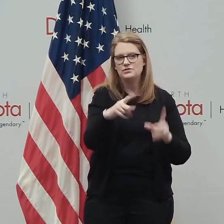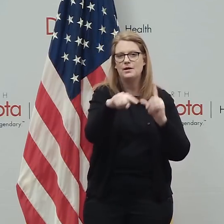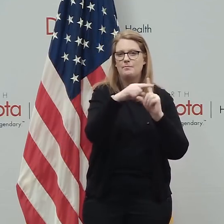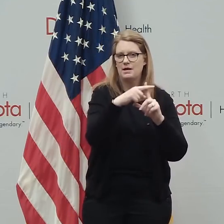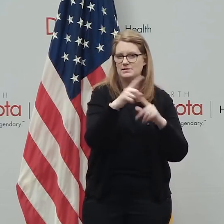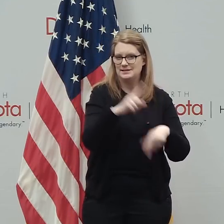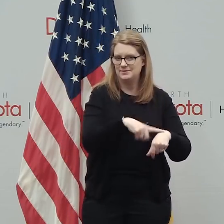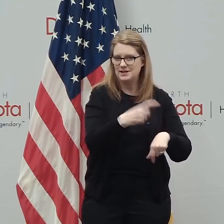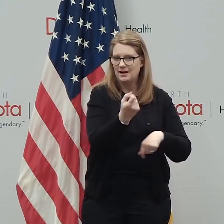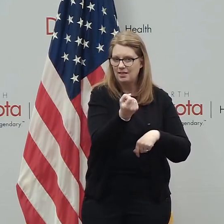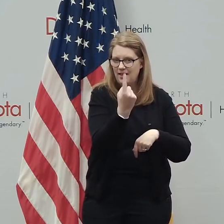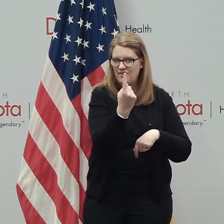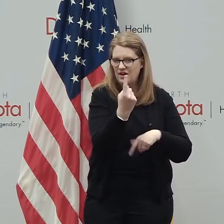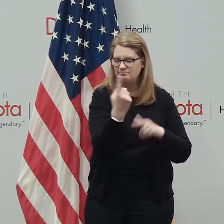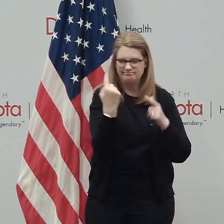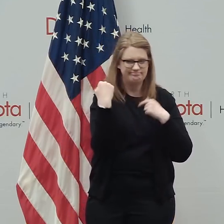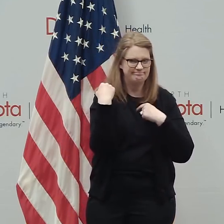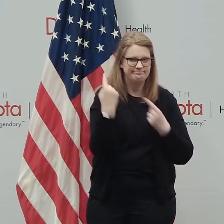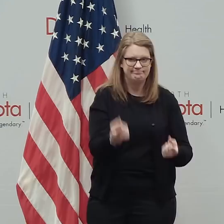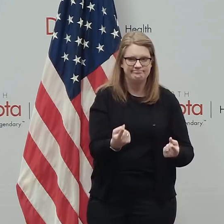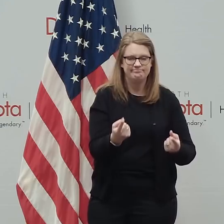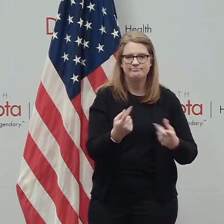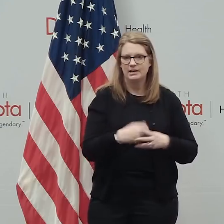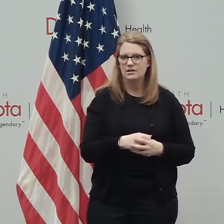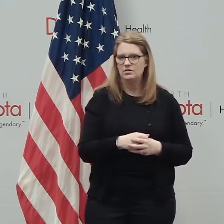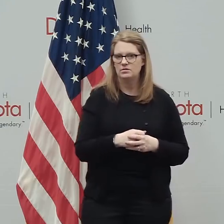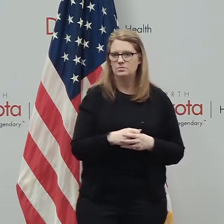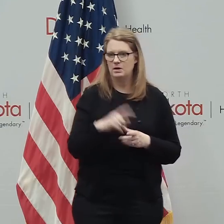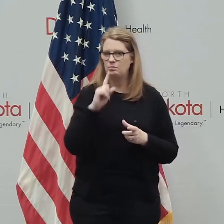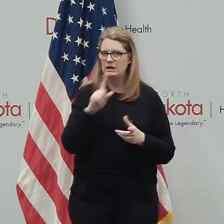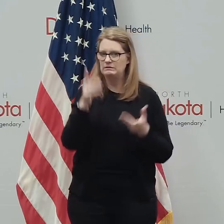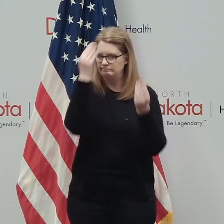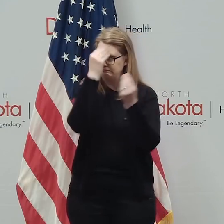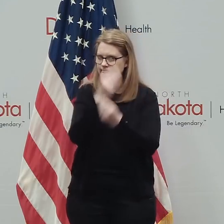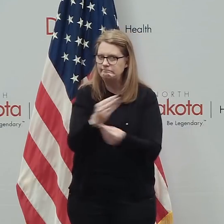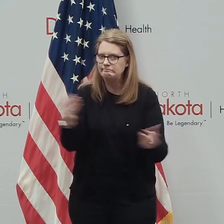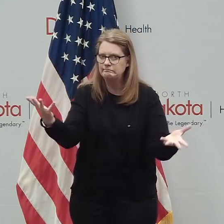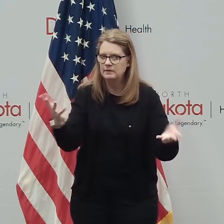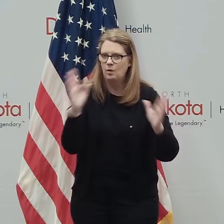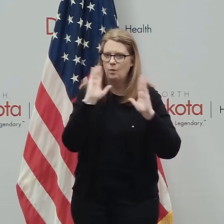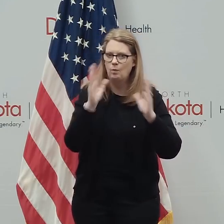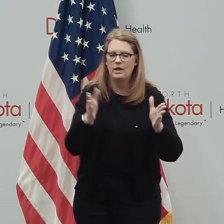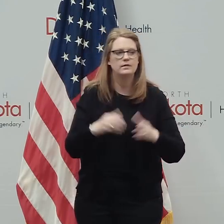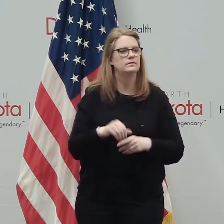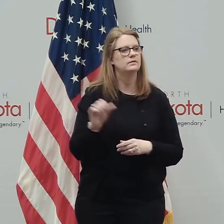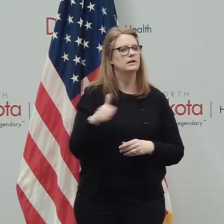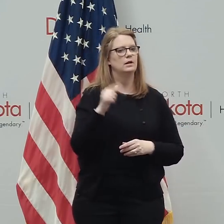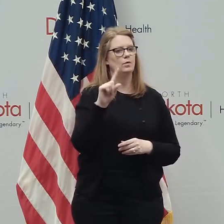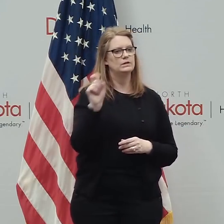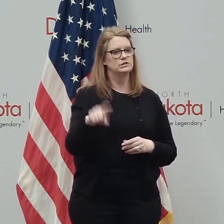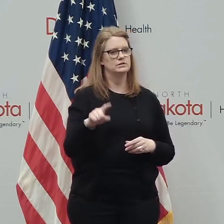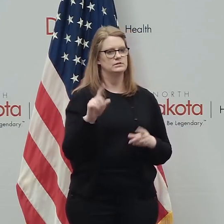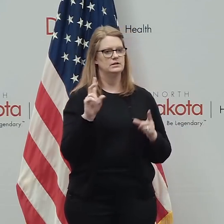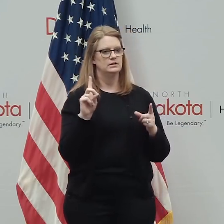have been, and we'll keep everybody abreast of what's moving forward. So with that, we'll go to questions.